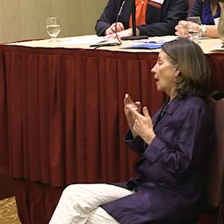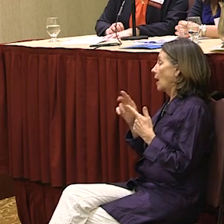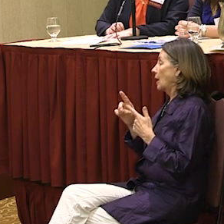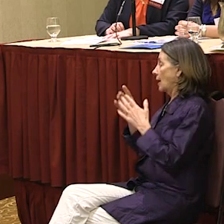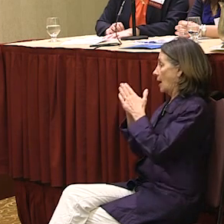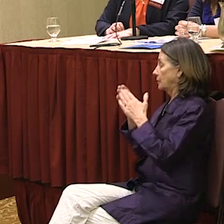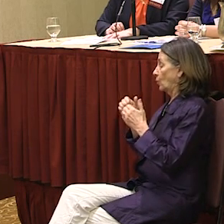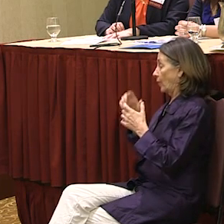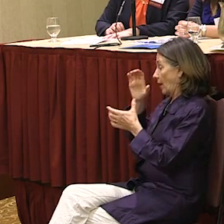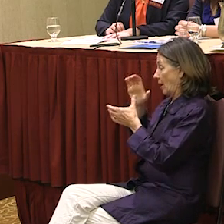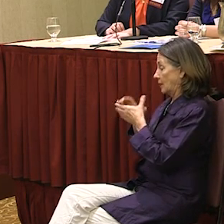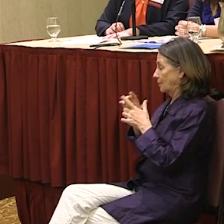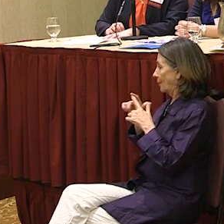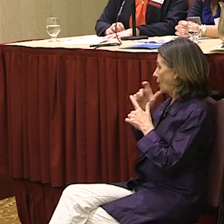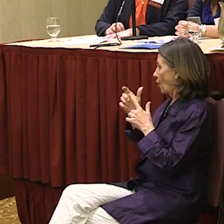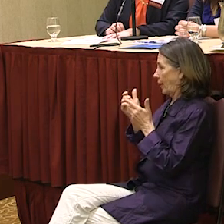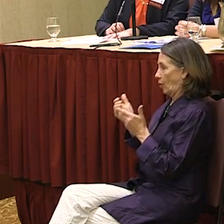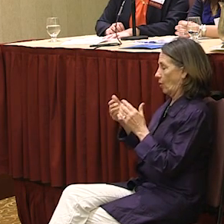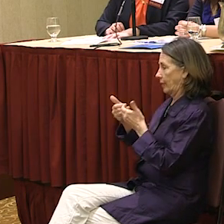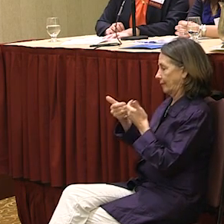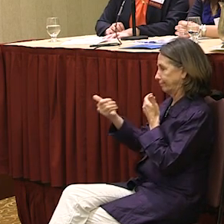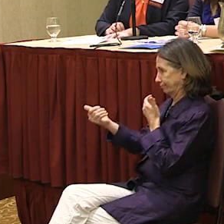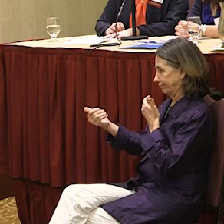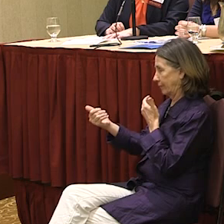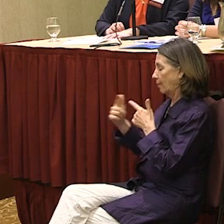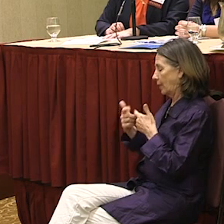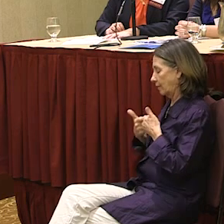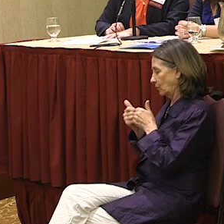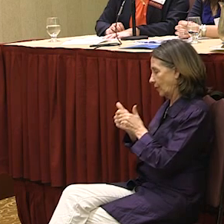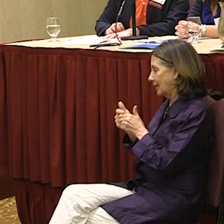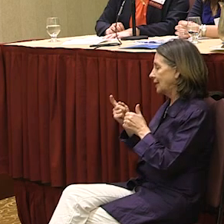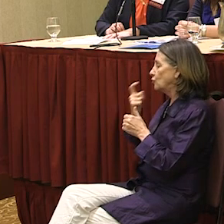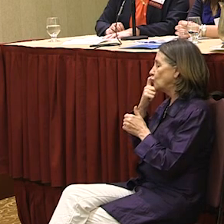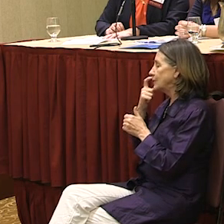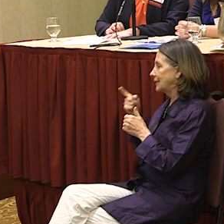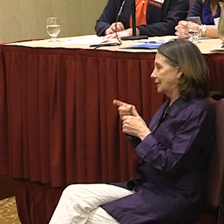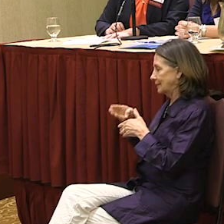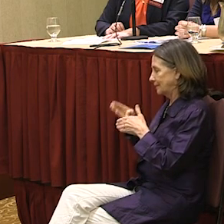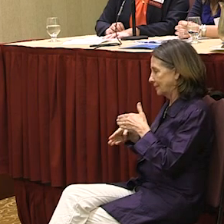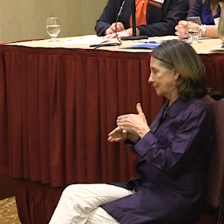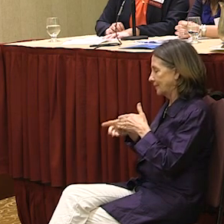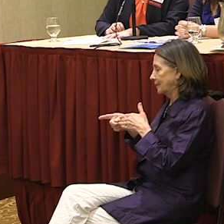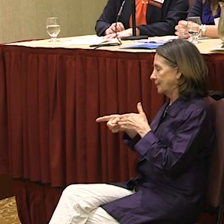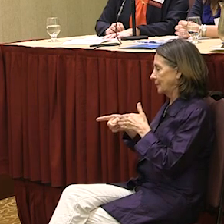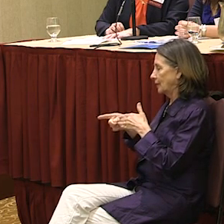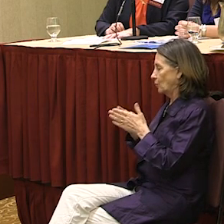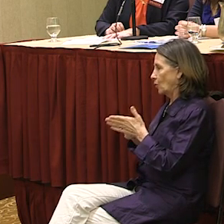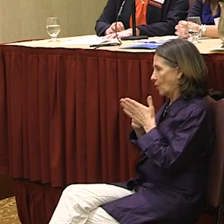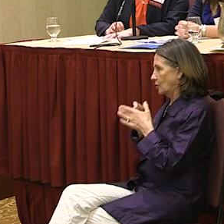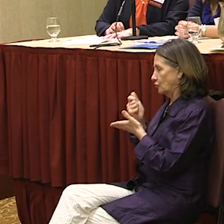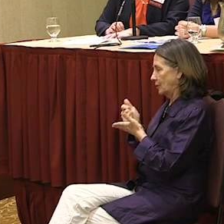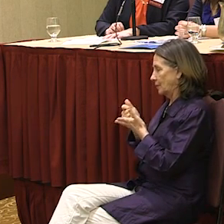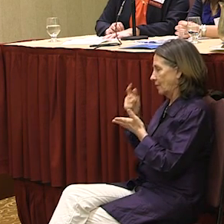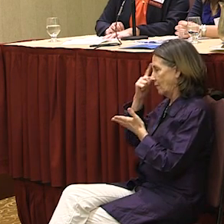estranged husband, who is the whole primary support for the family. And he just recently completed a required